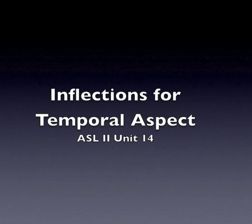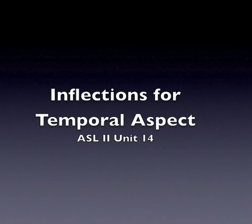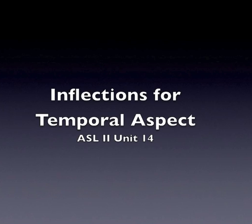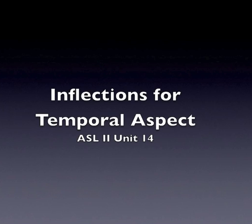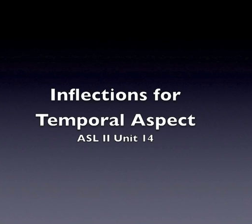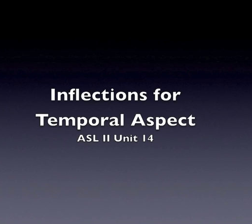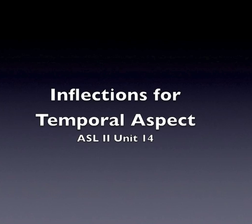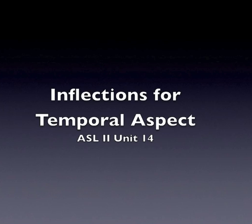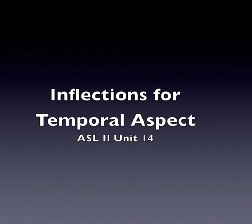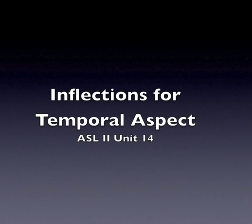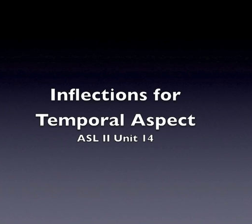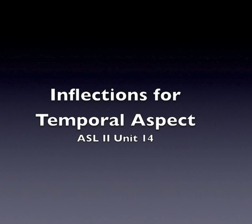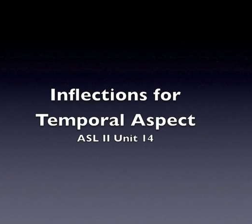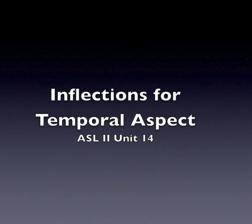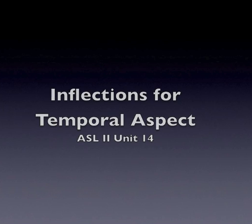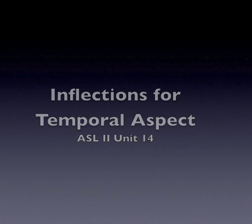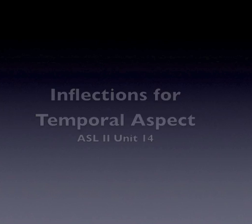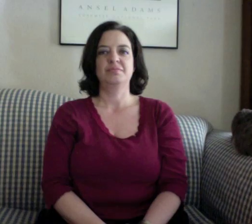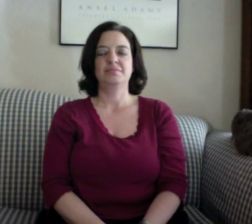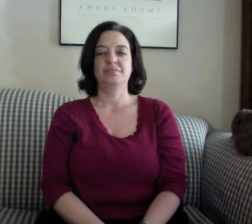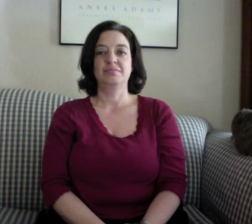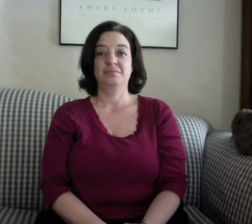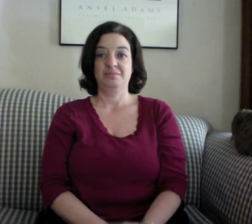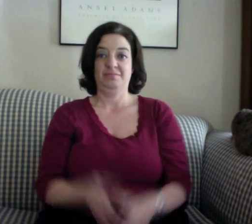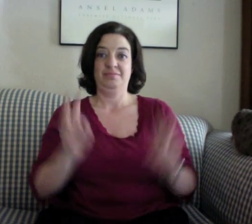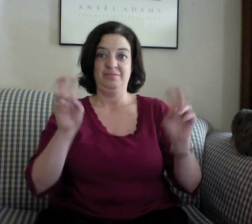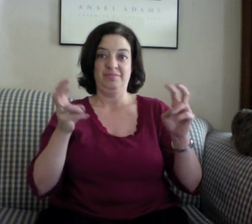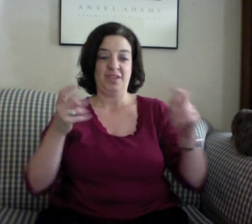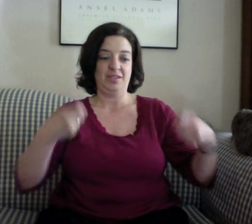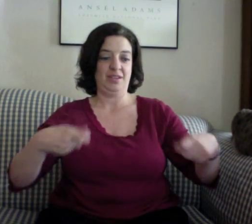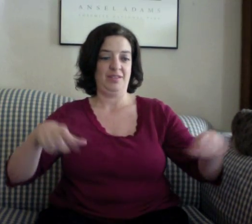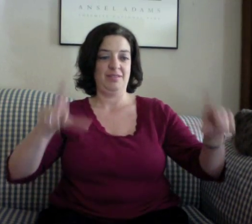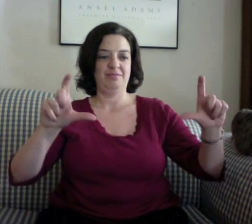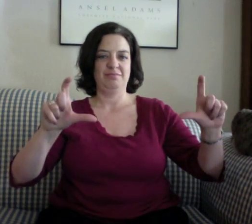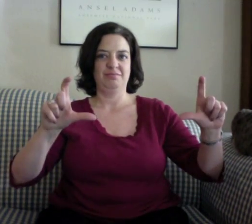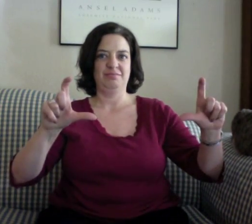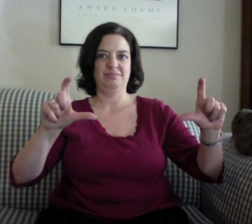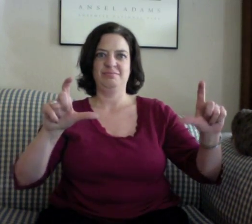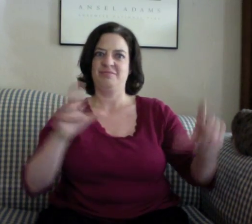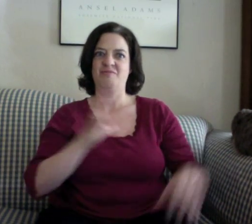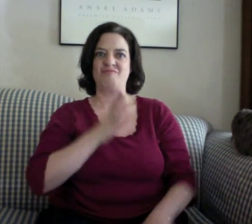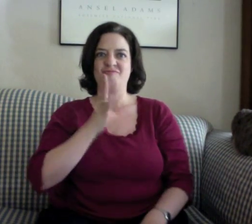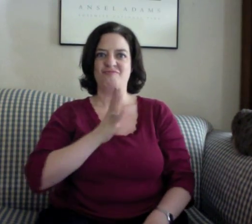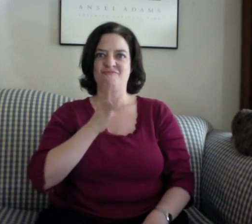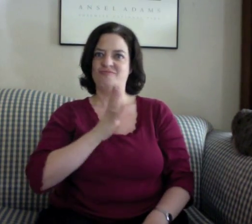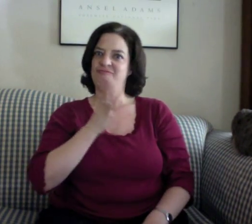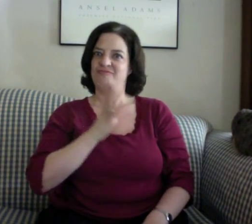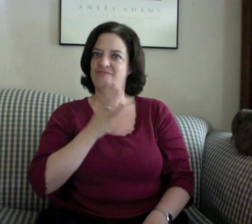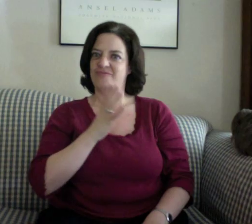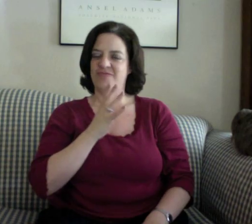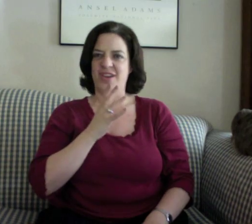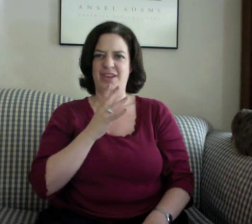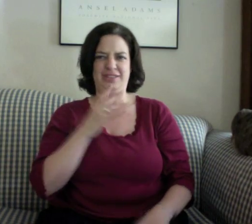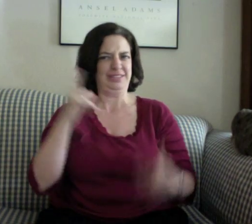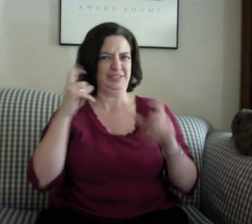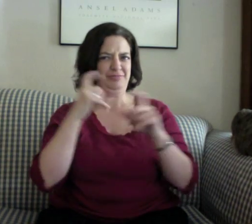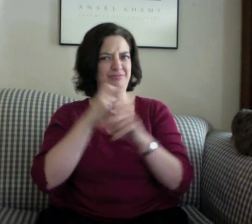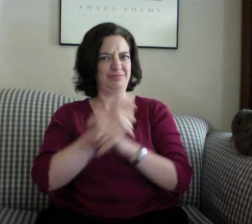Inflections for temporal aspect. That title that just popped up on the screen, that's a fancy, it sounds like